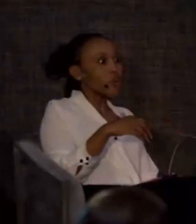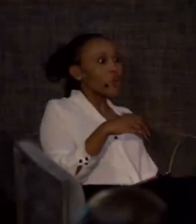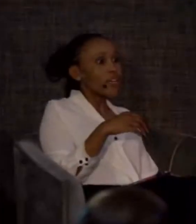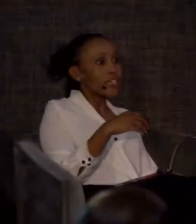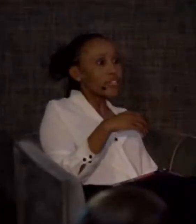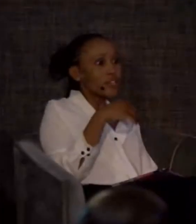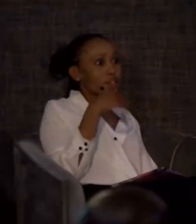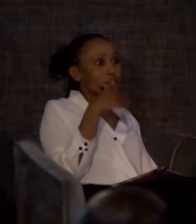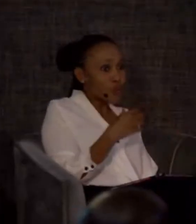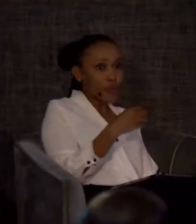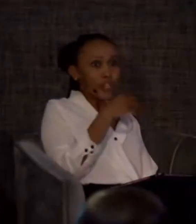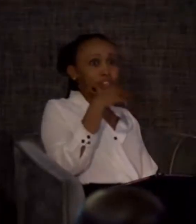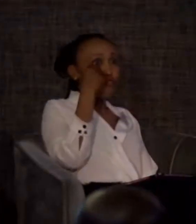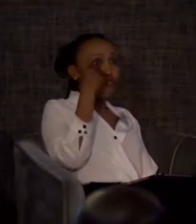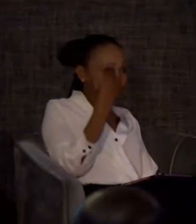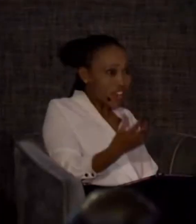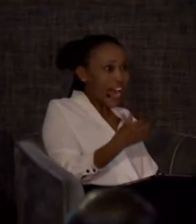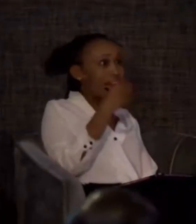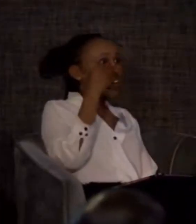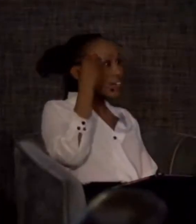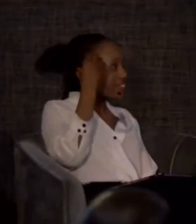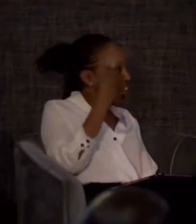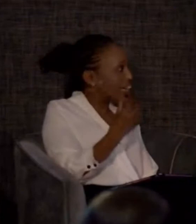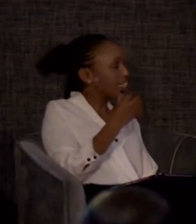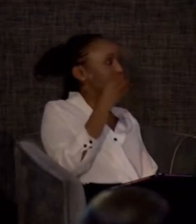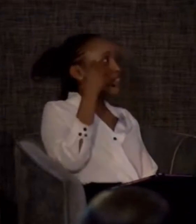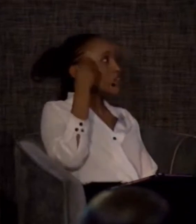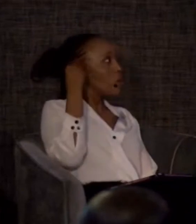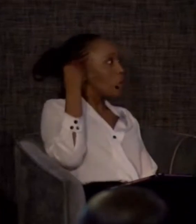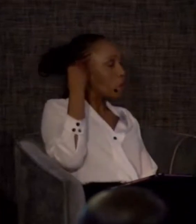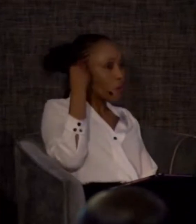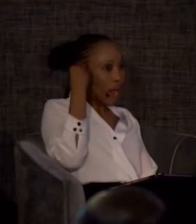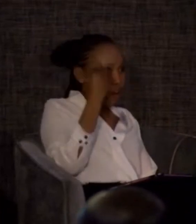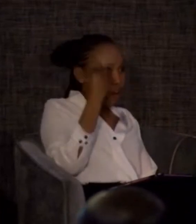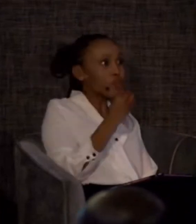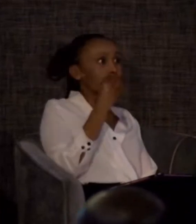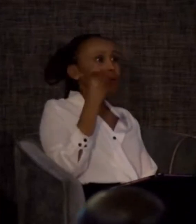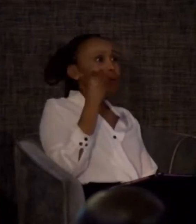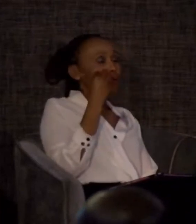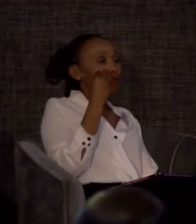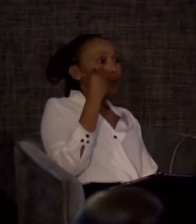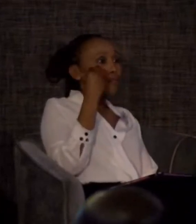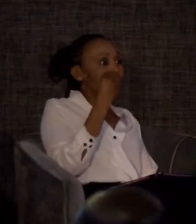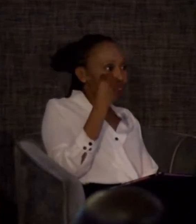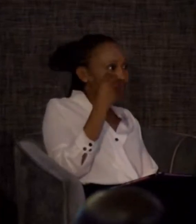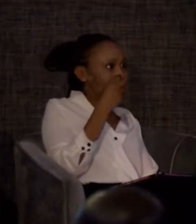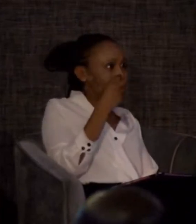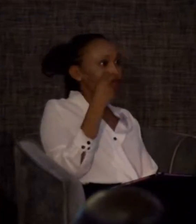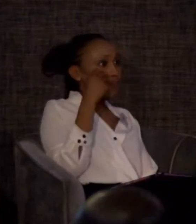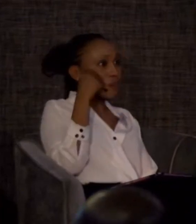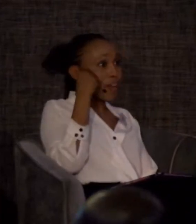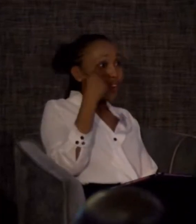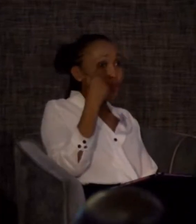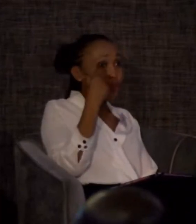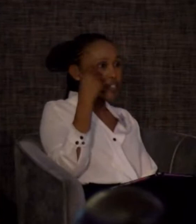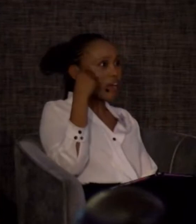is we need new breed in the form of younger leaders who are going to, turn things around from